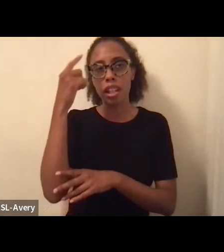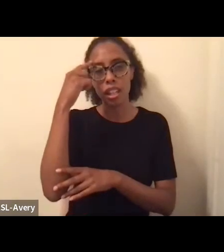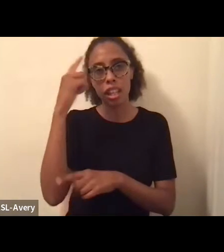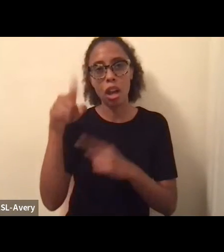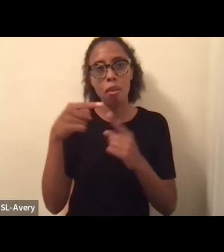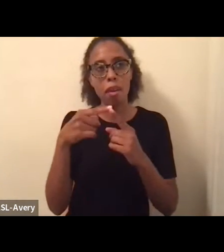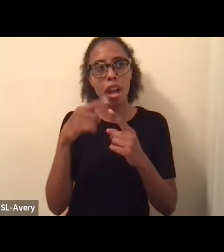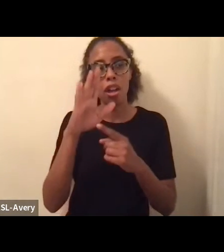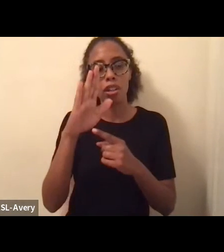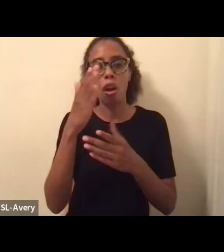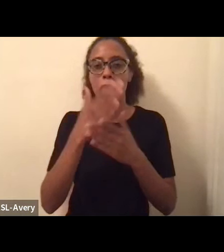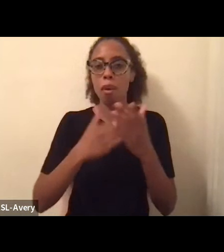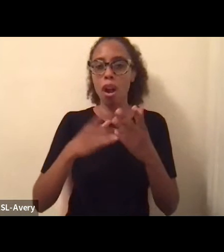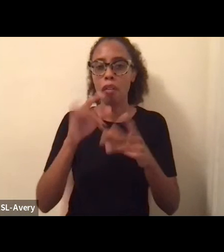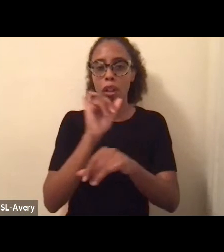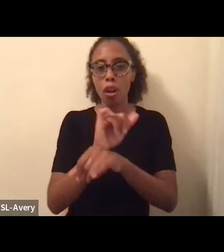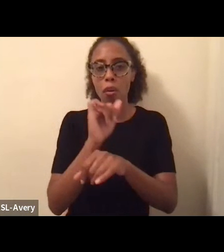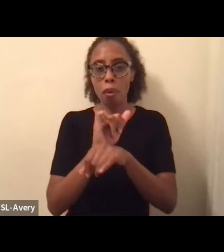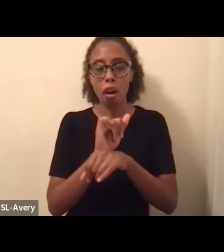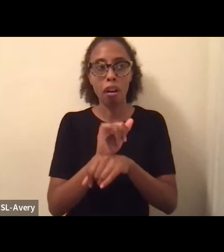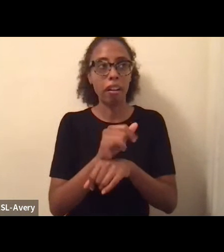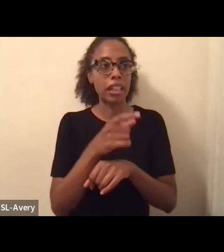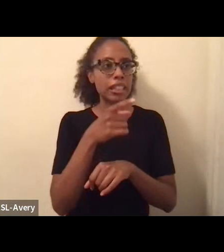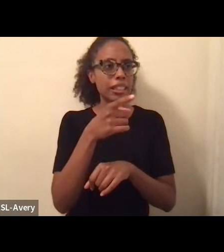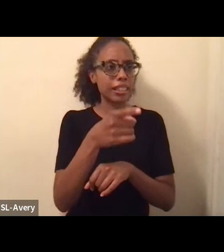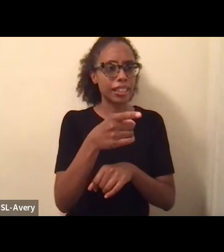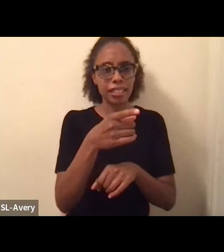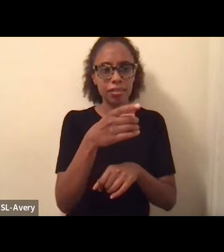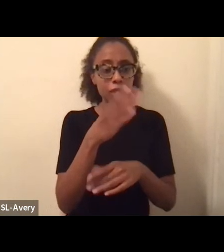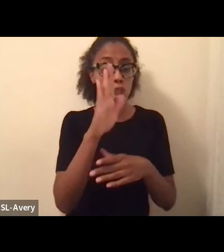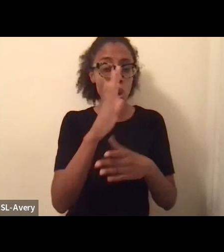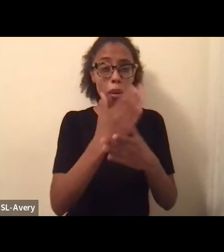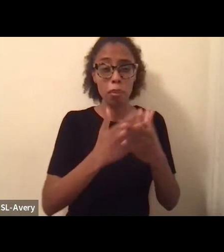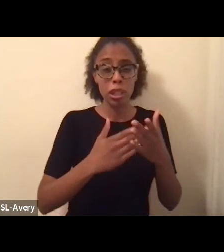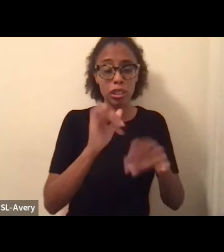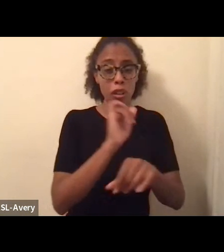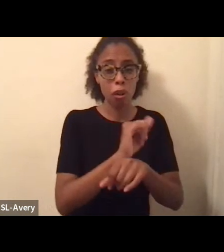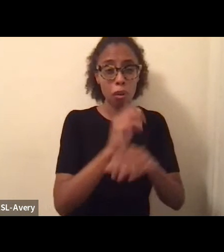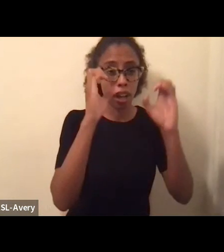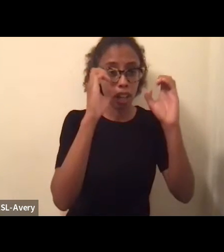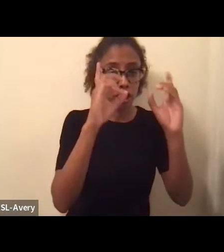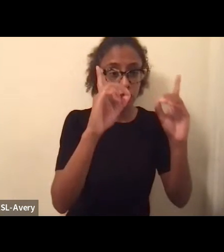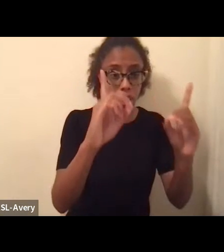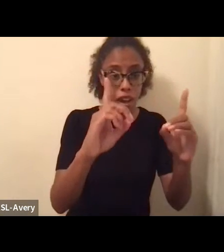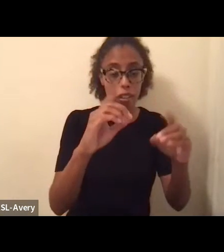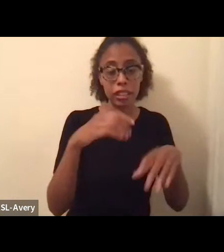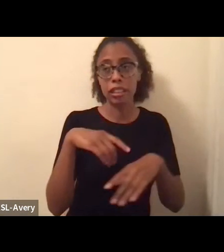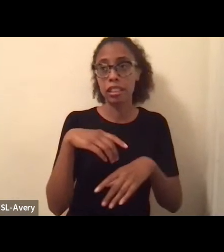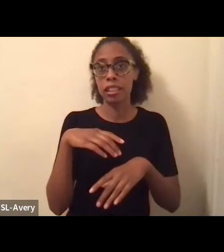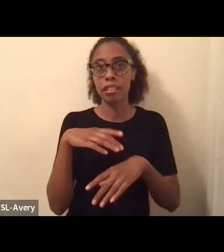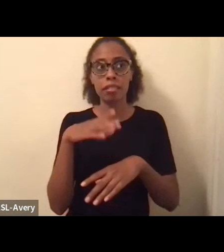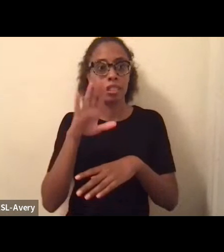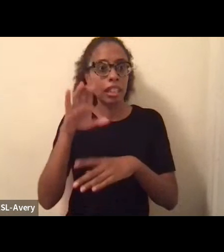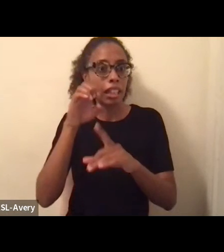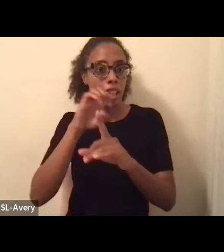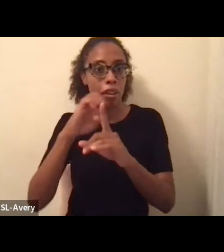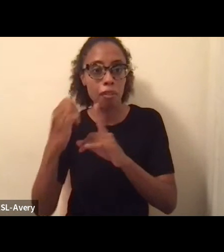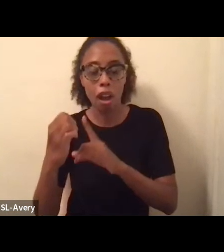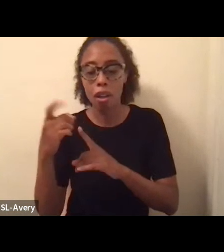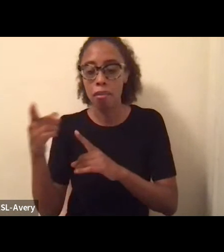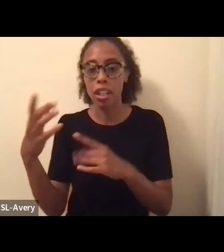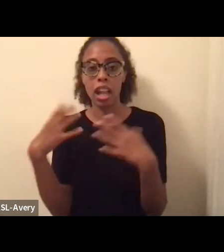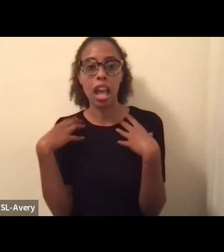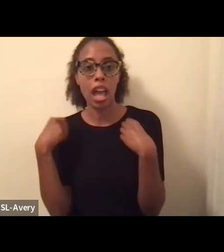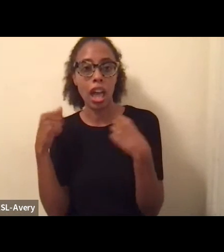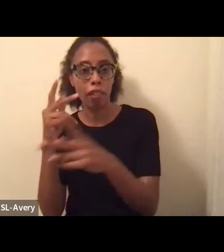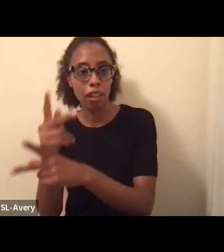Is your piece of the work in education? Is your piece of the work in the environment? Is your piece of the work in healthcare?